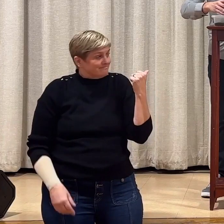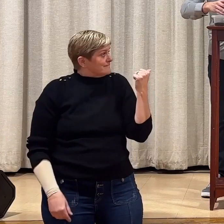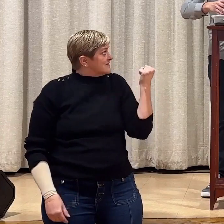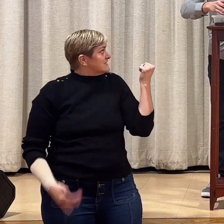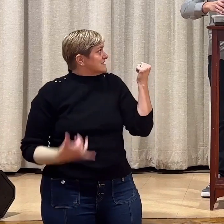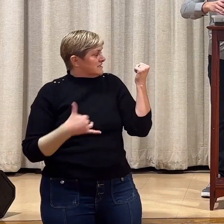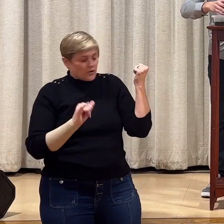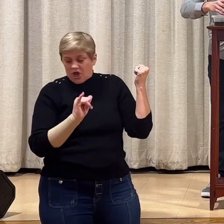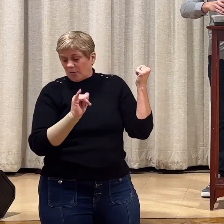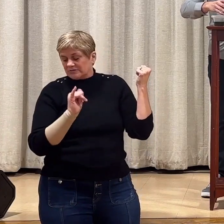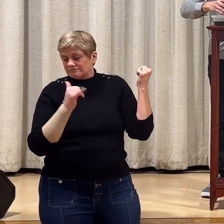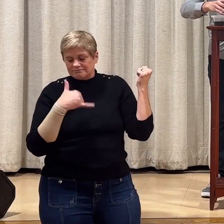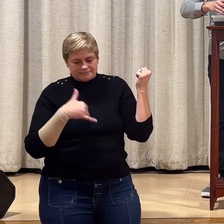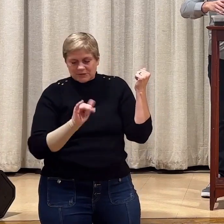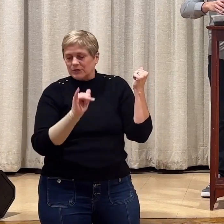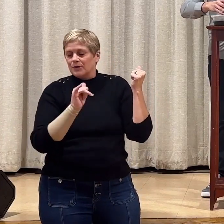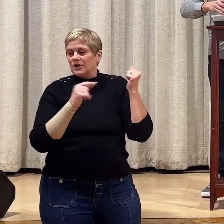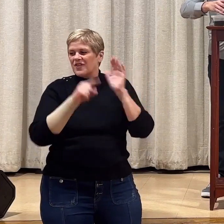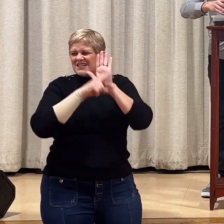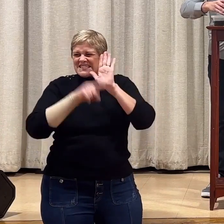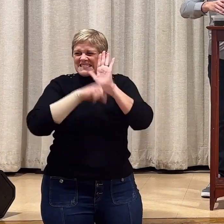Still going.